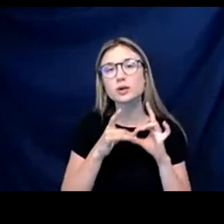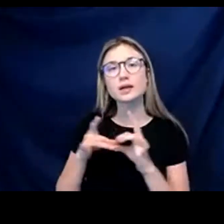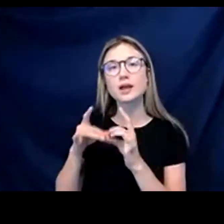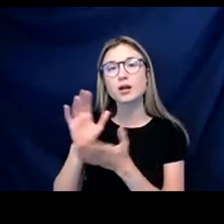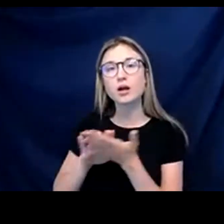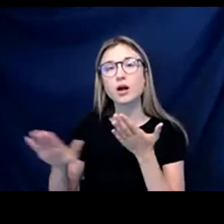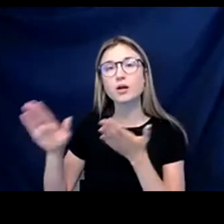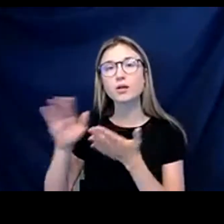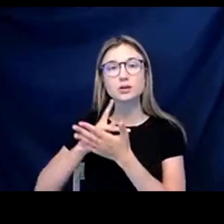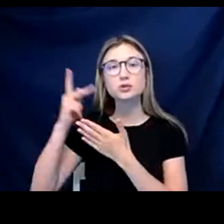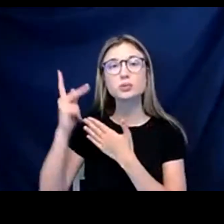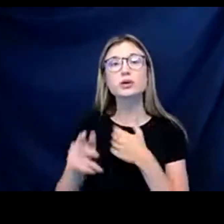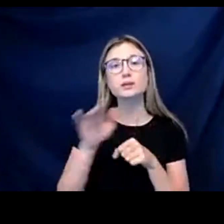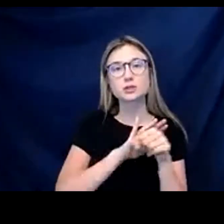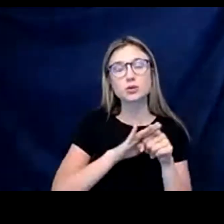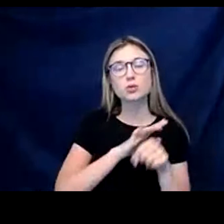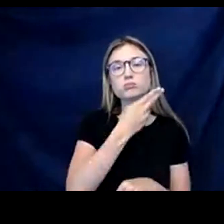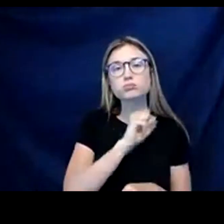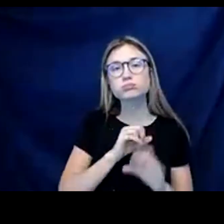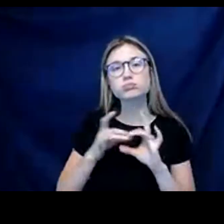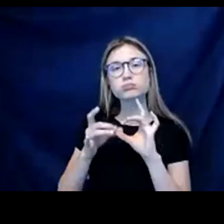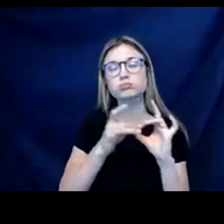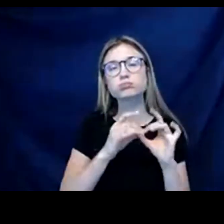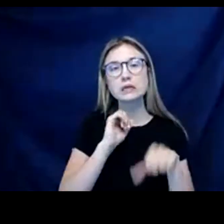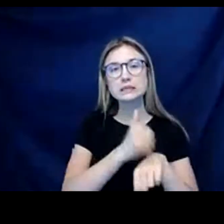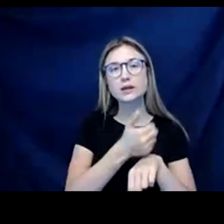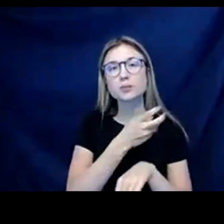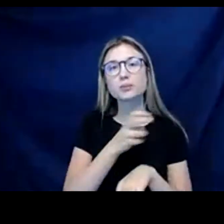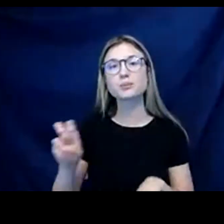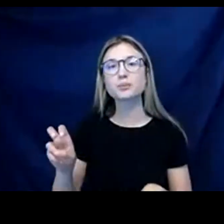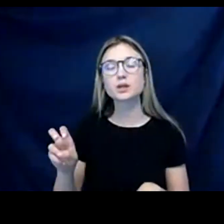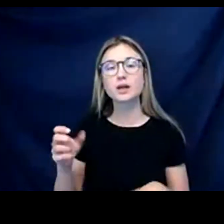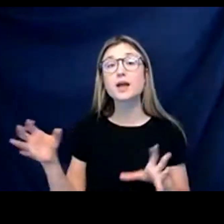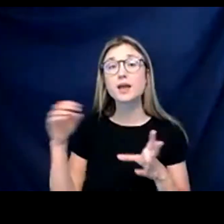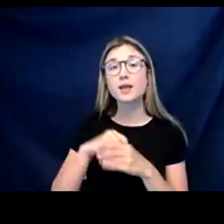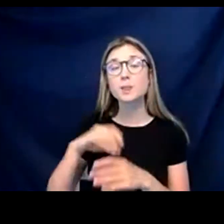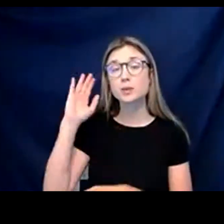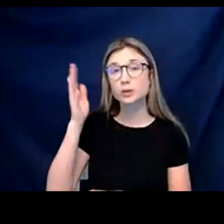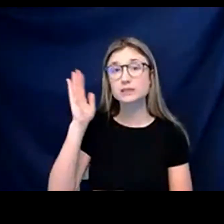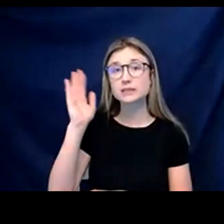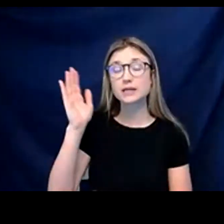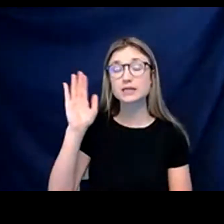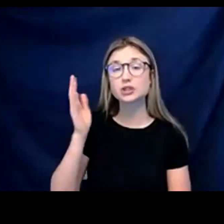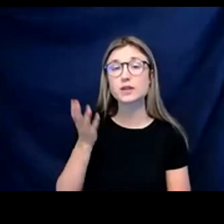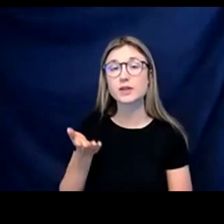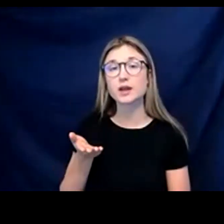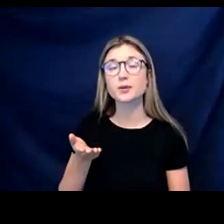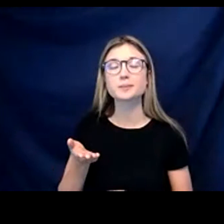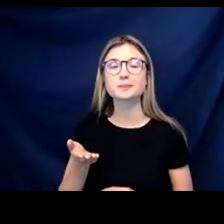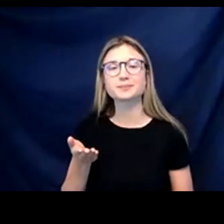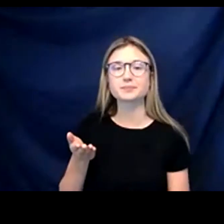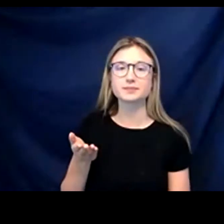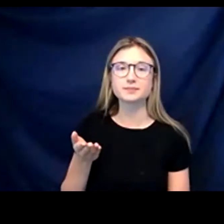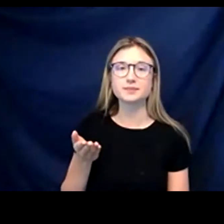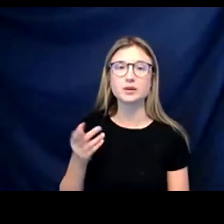local high schools. And there was, in the presentation, there was a